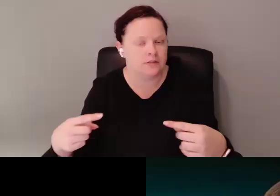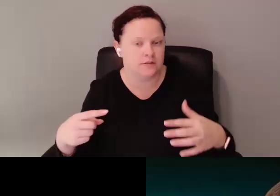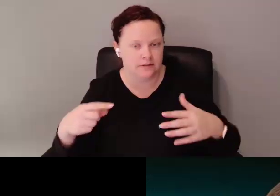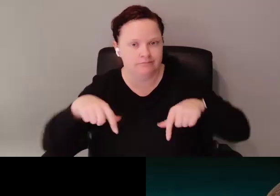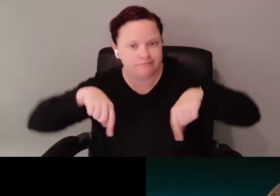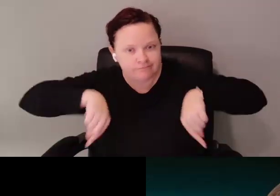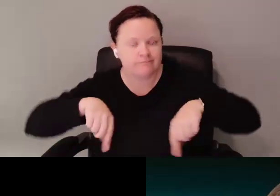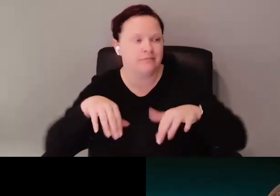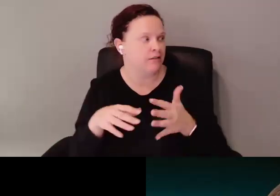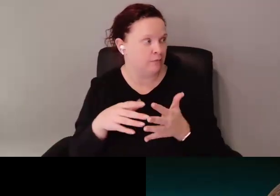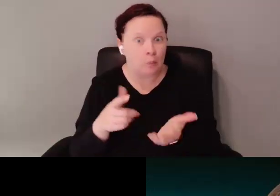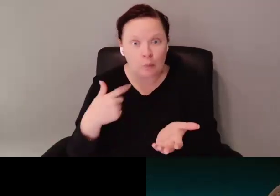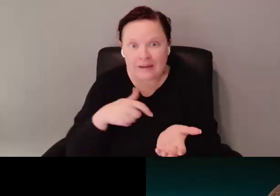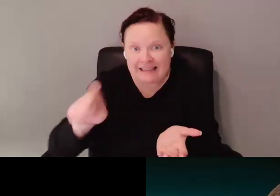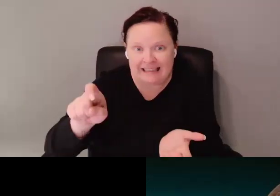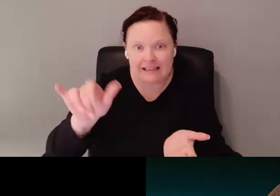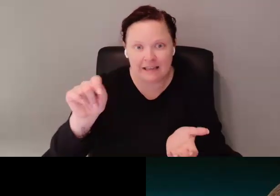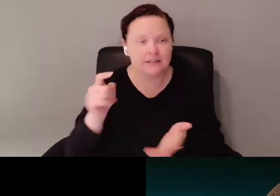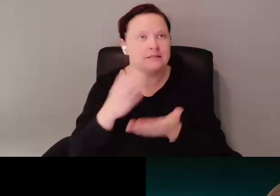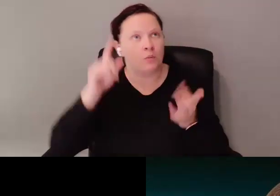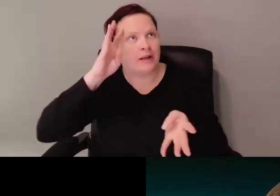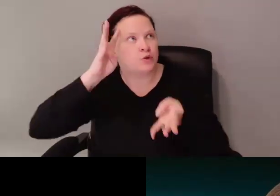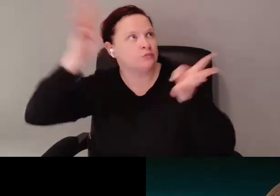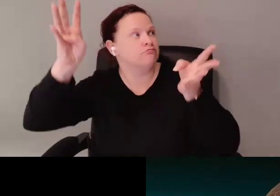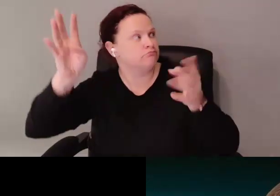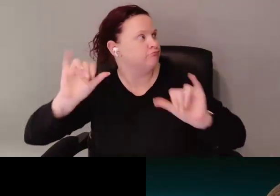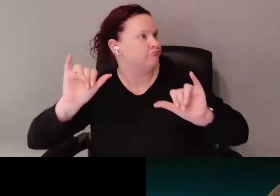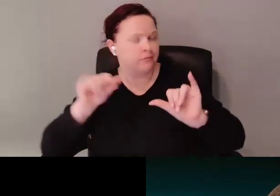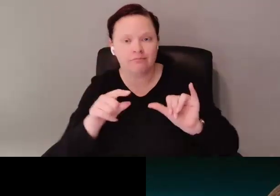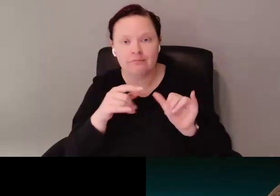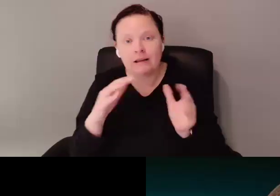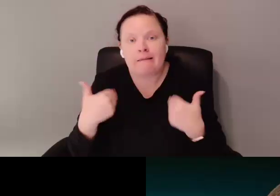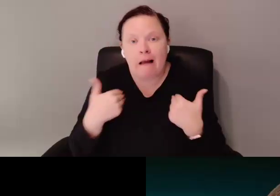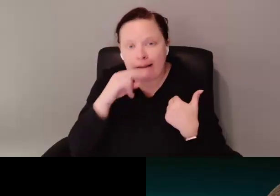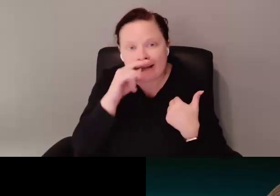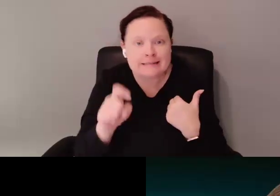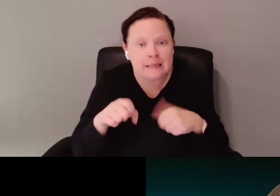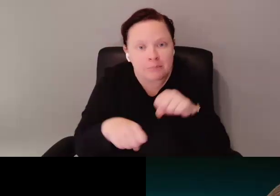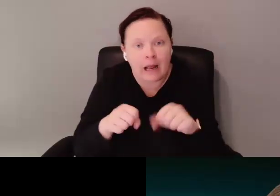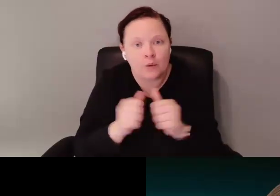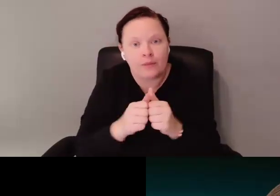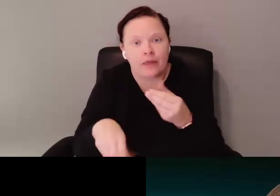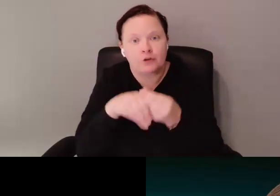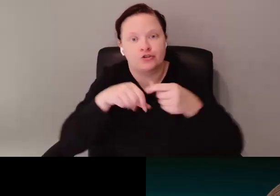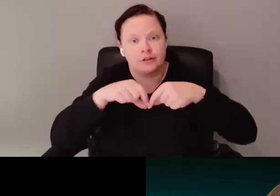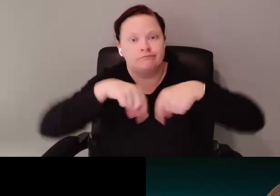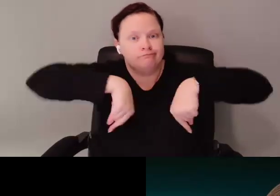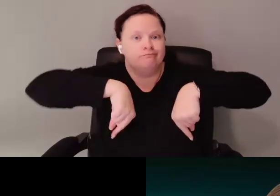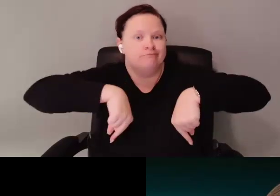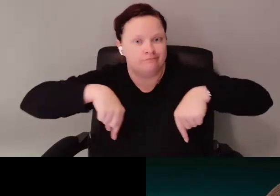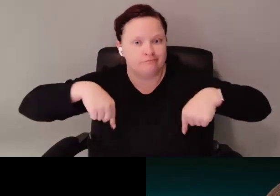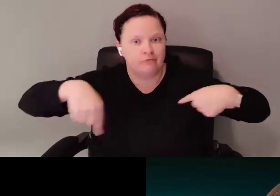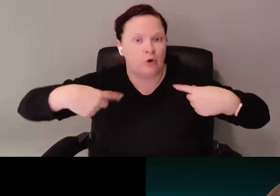it, but none of us knew it. Someone came up with those. I mean, unusual things. So think about what